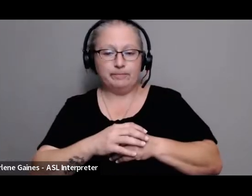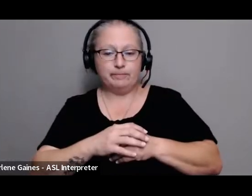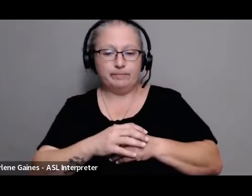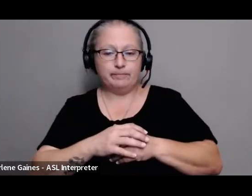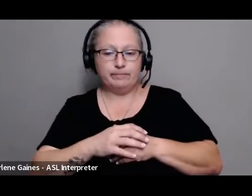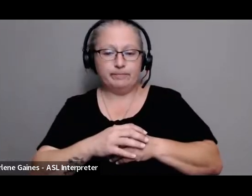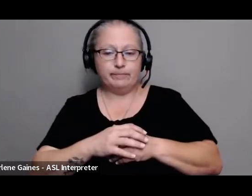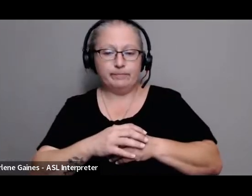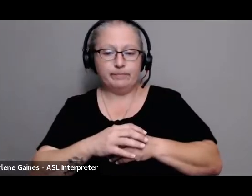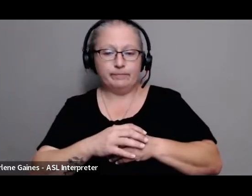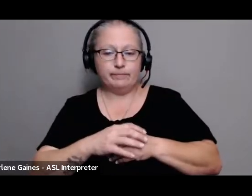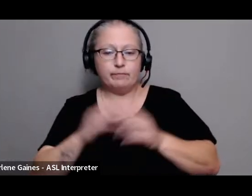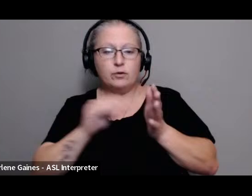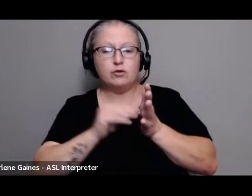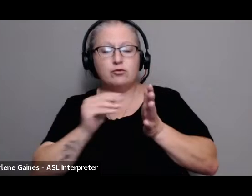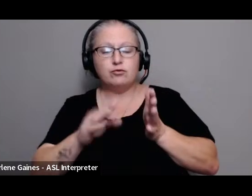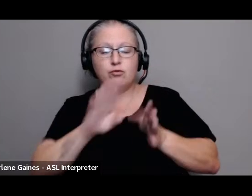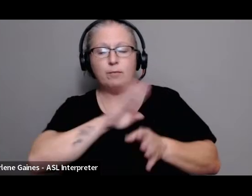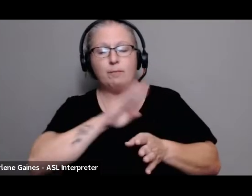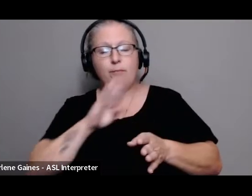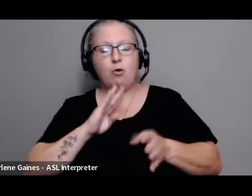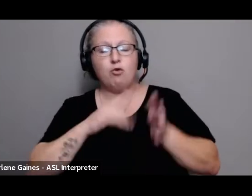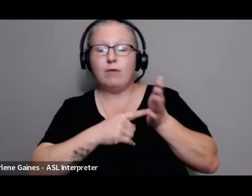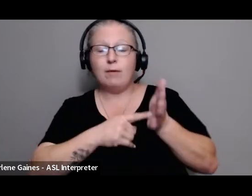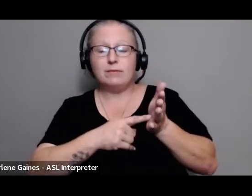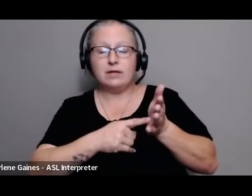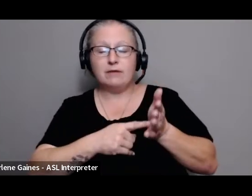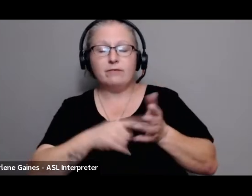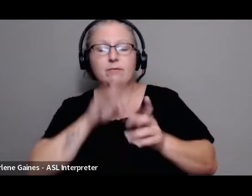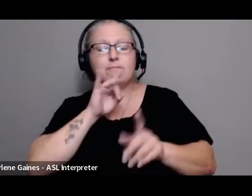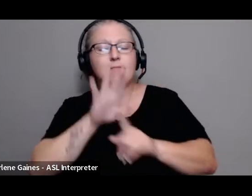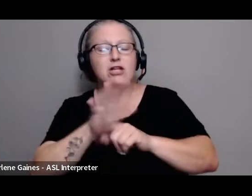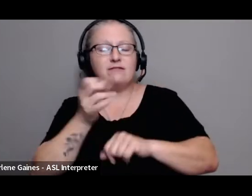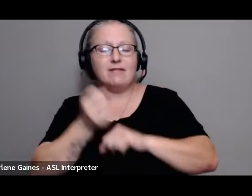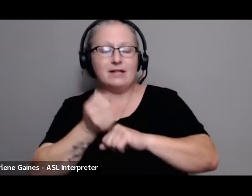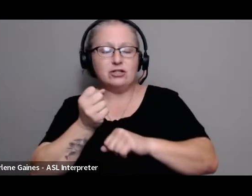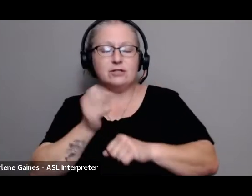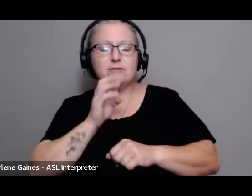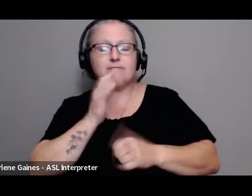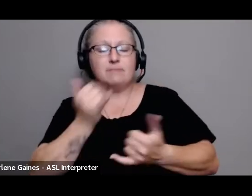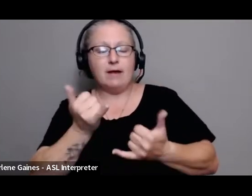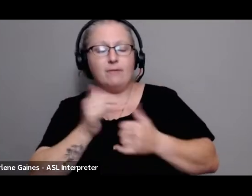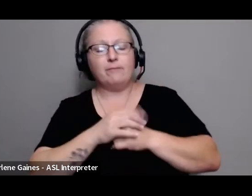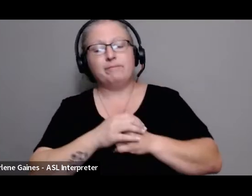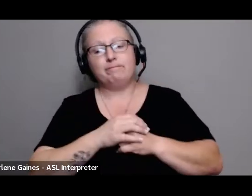will have our student board representatives help us with the Pledge of Allegiance.